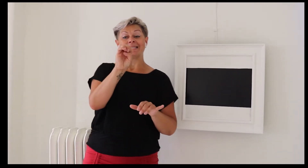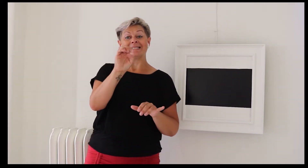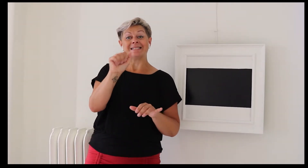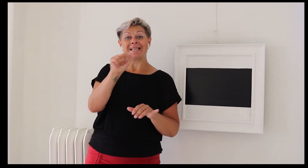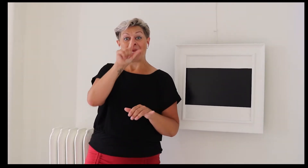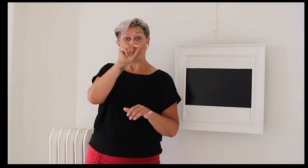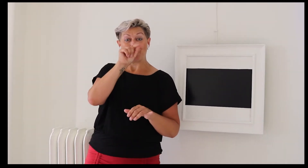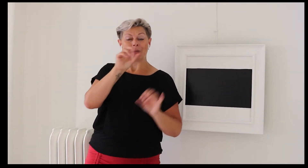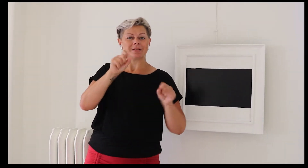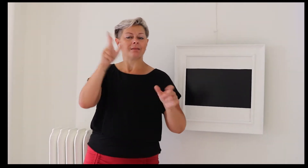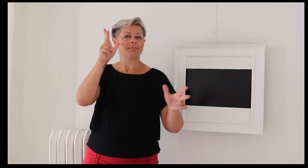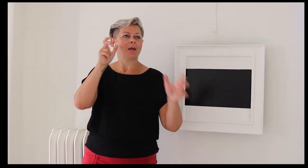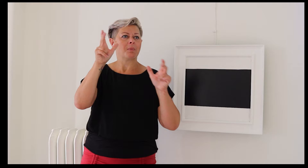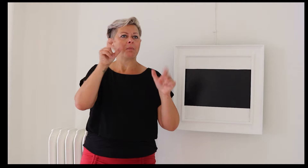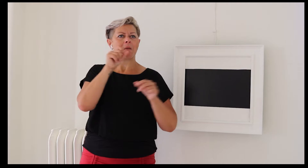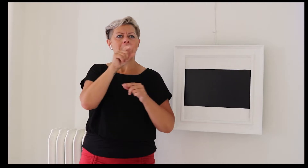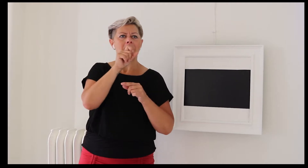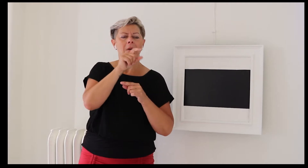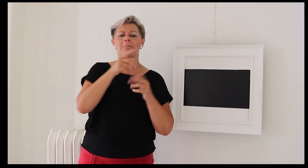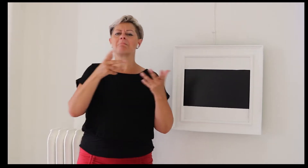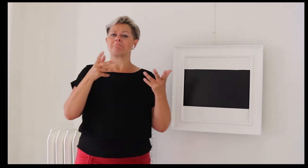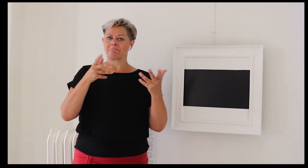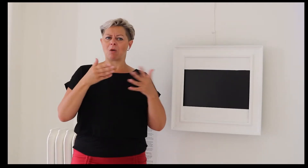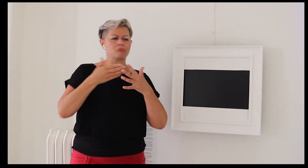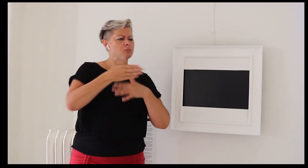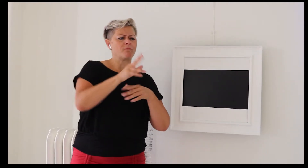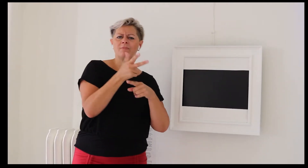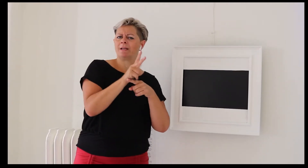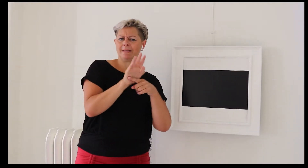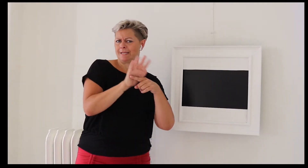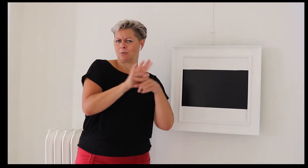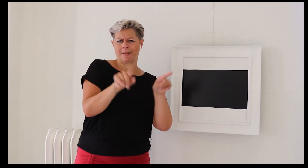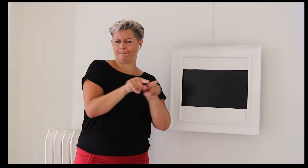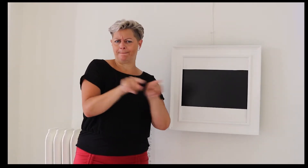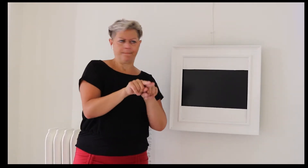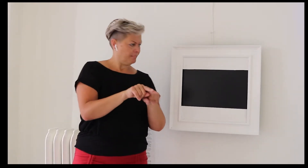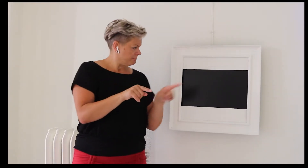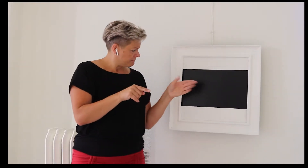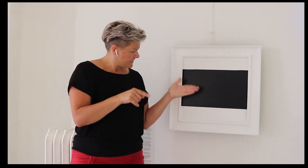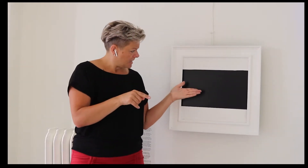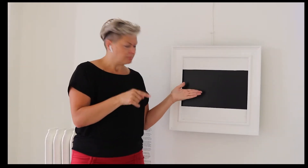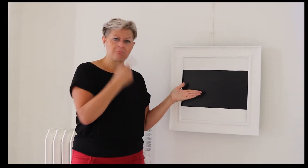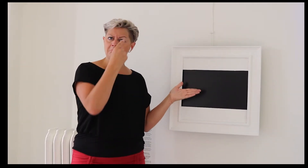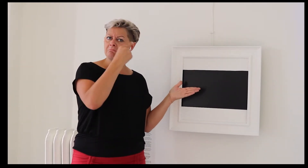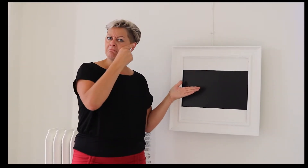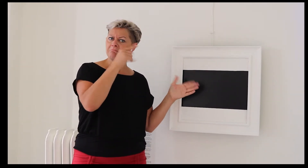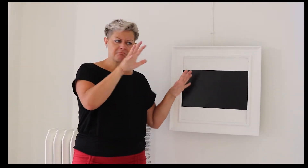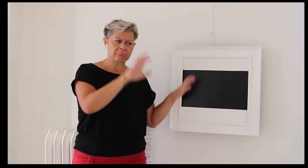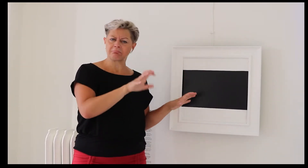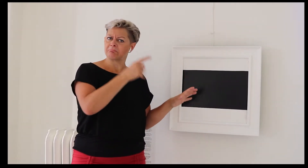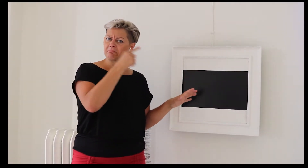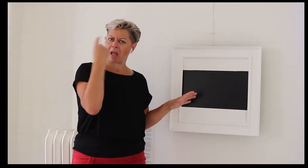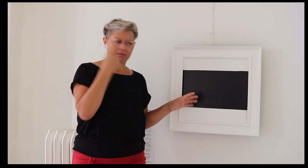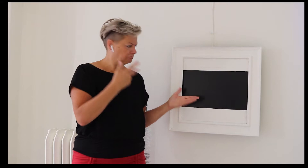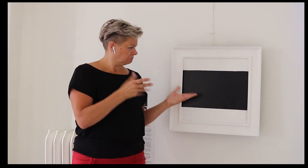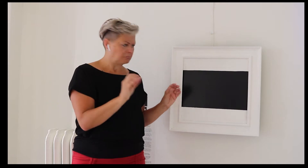squawking seabirds, continues throughout the video. The screen is completely blank for the first 30